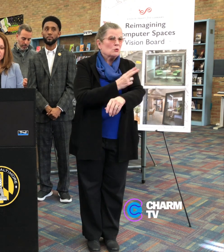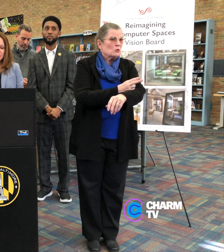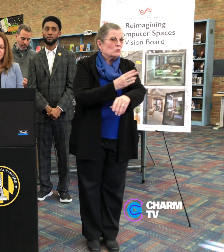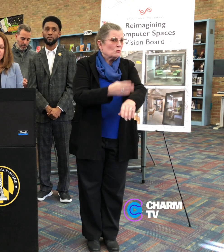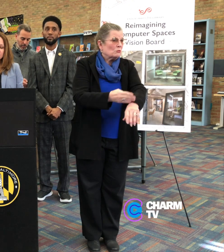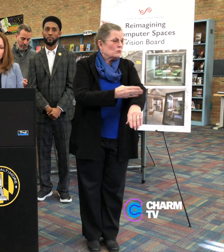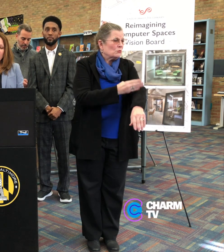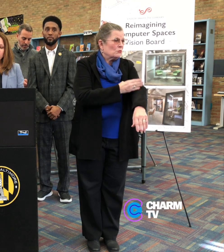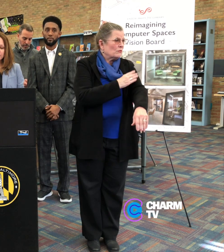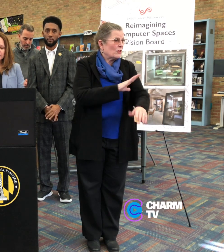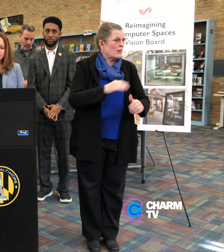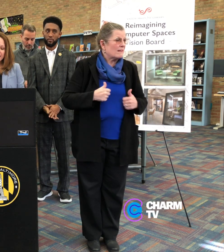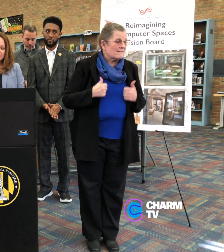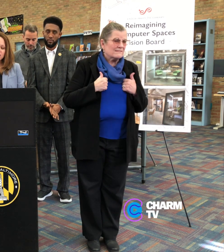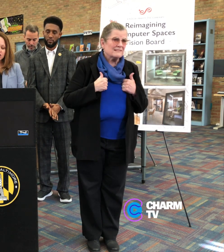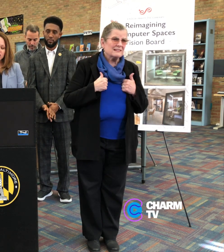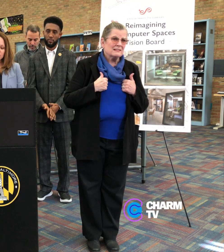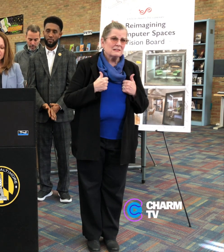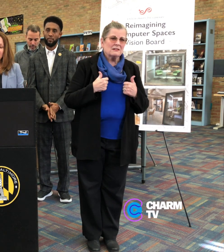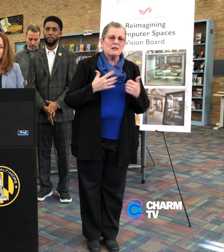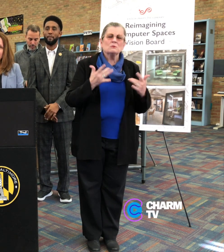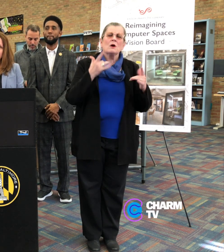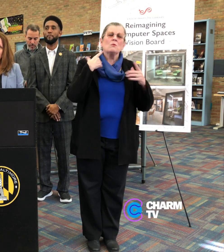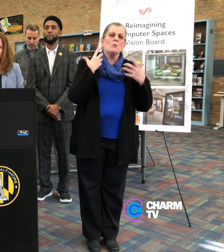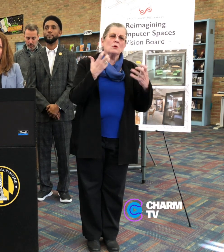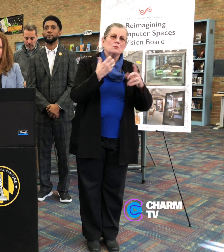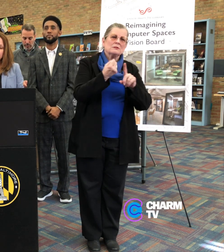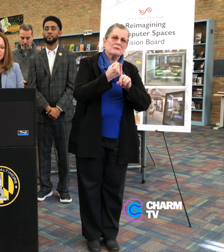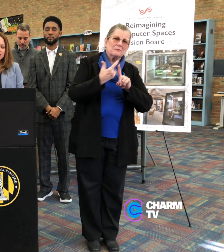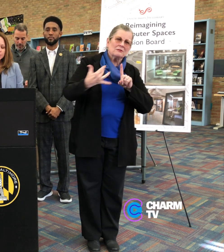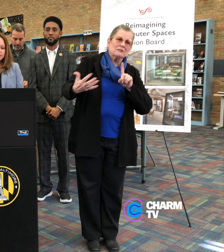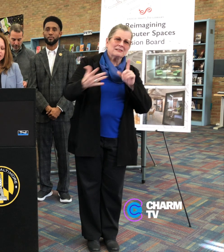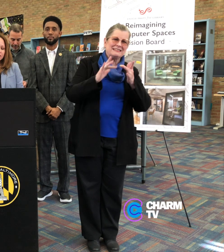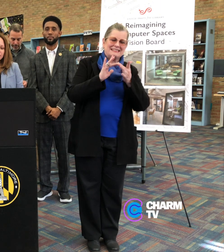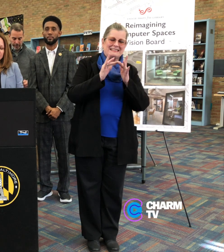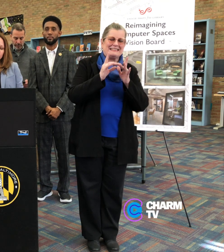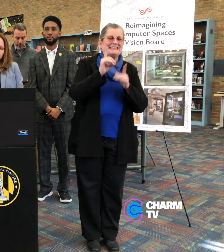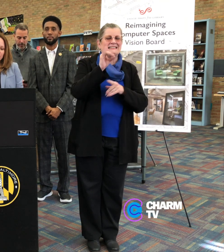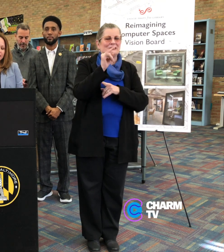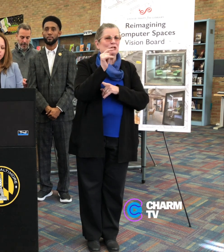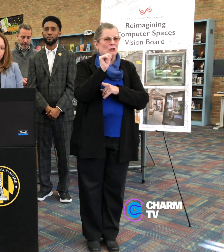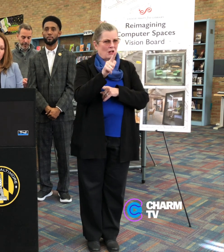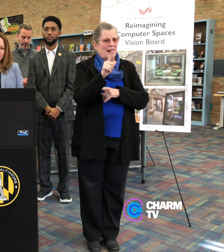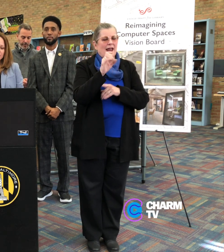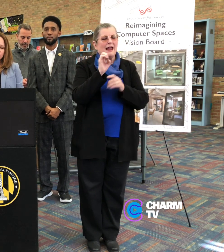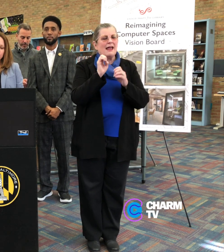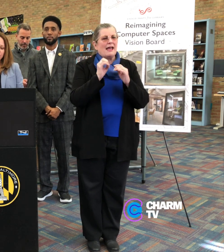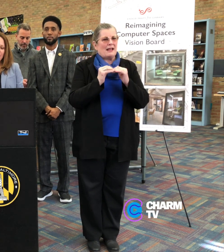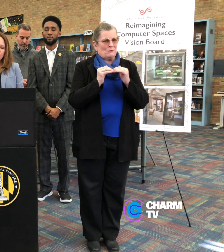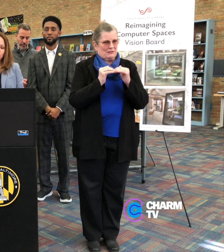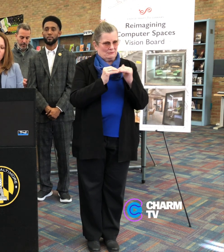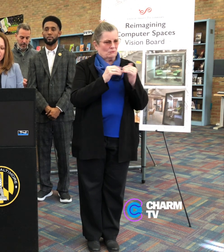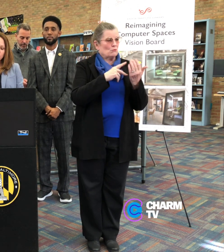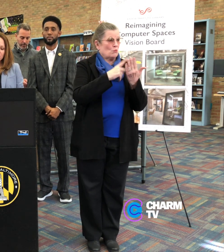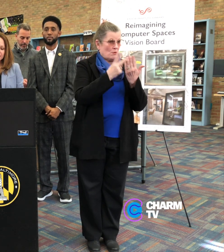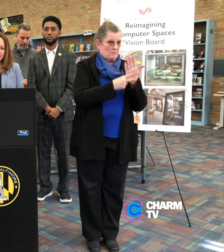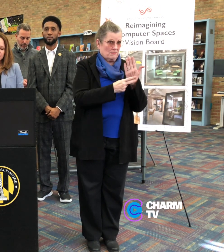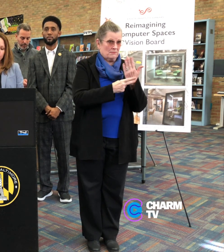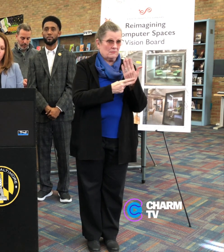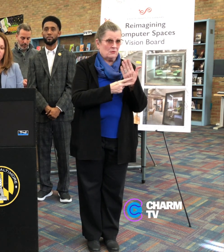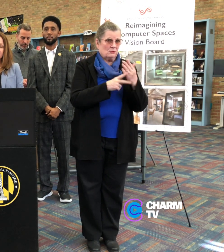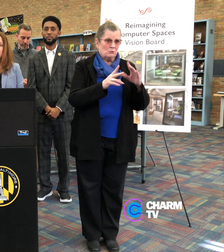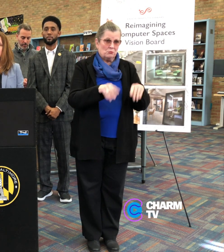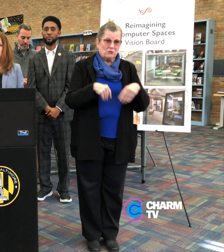lives. That's why we'll expand our Digital Navigator program, specifically training employees to provide one-on-one